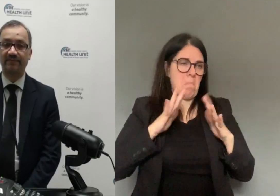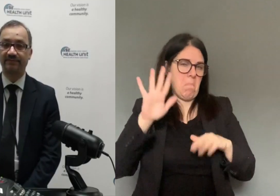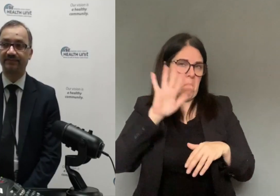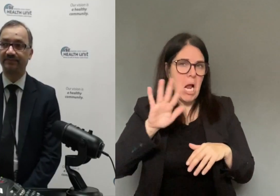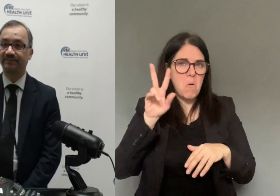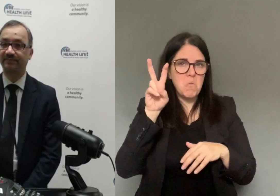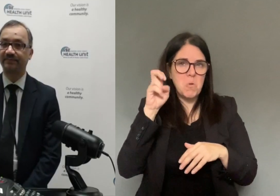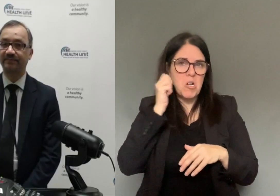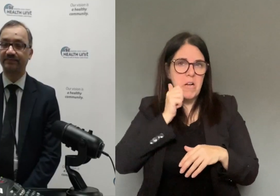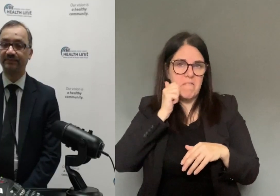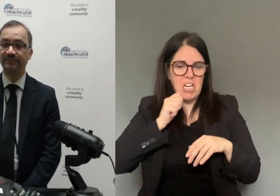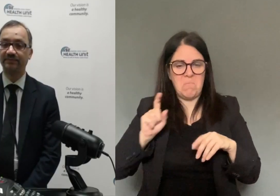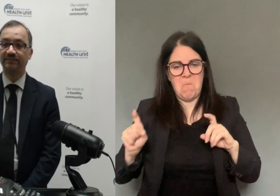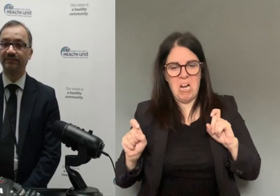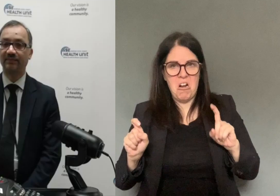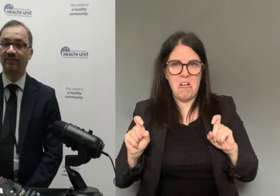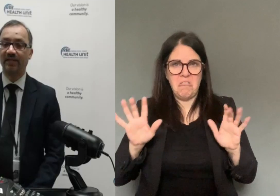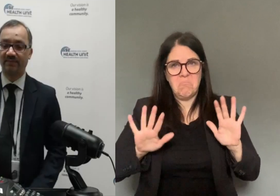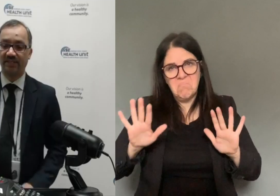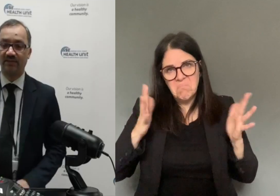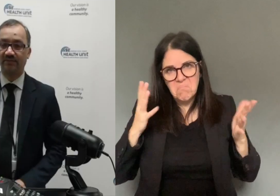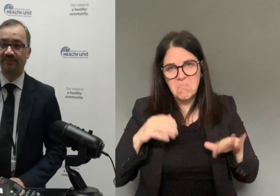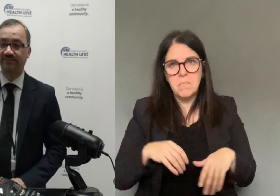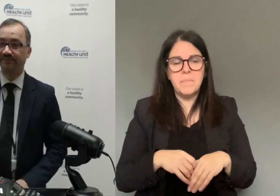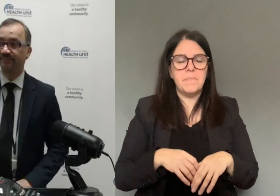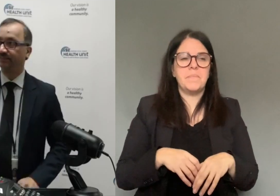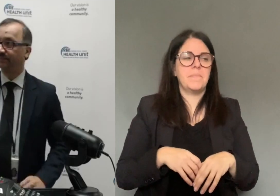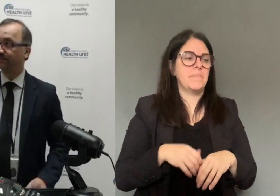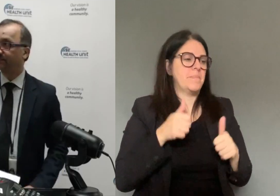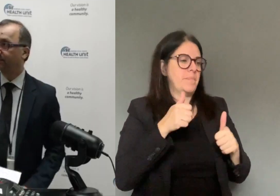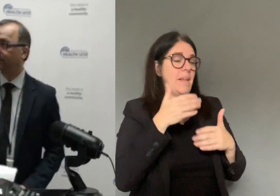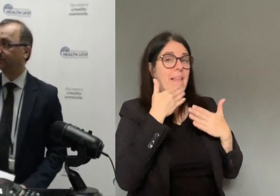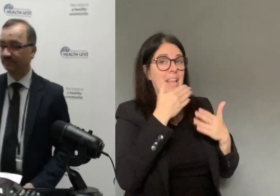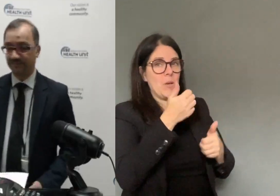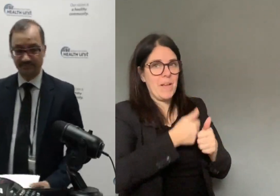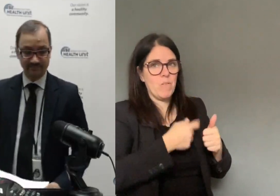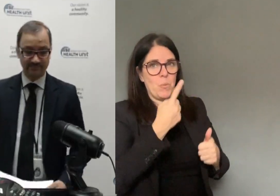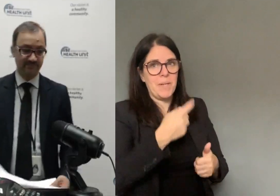Thank you, everyone. Okay, thank you. Thank you. Thank you.